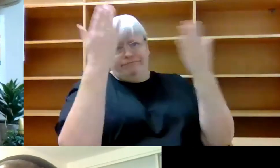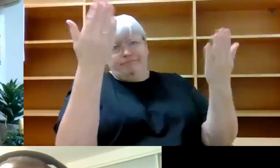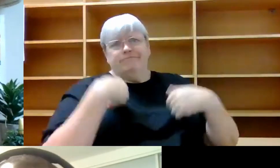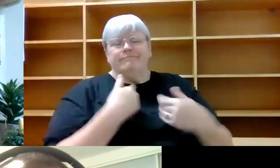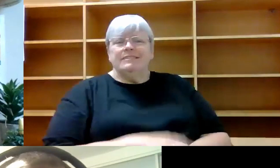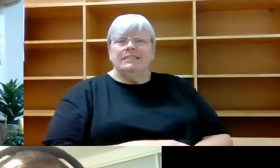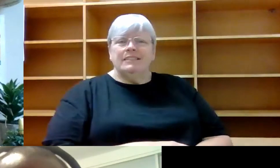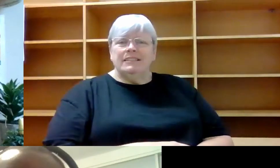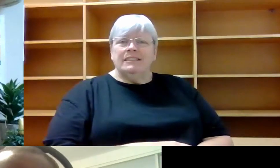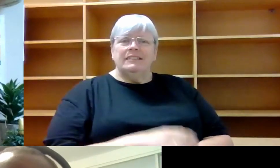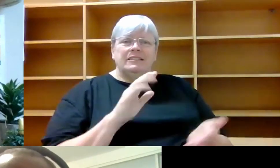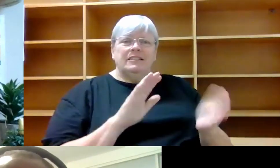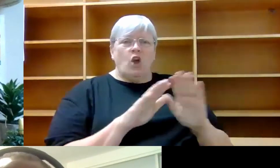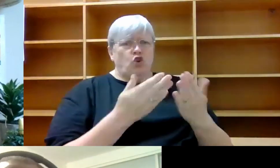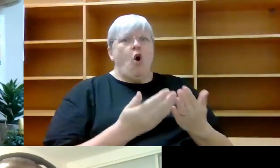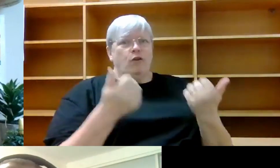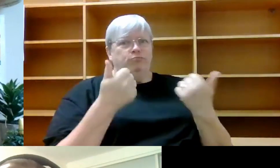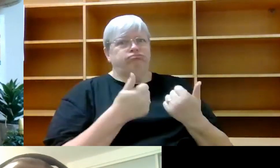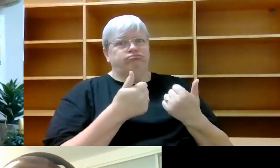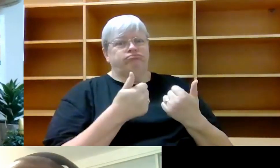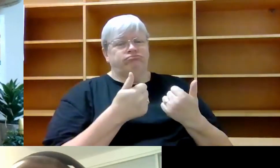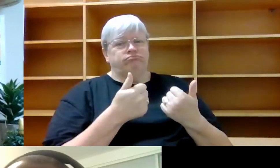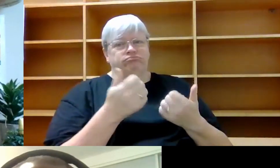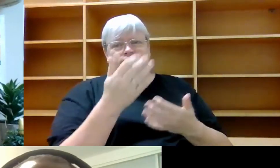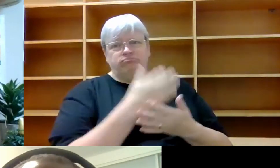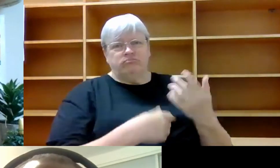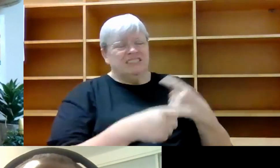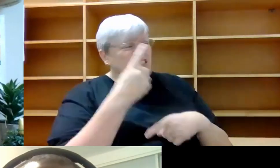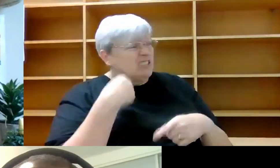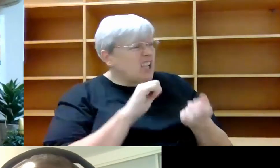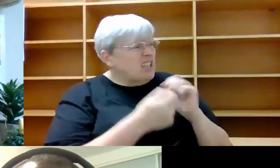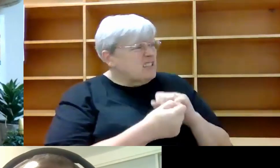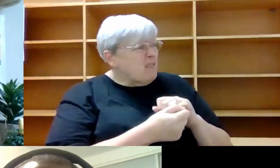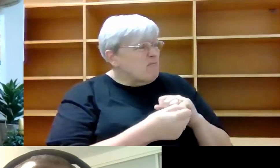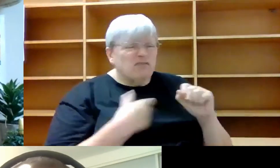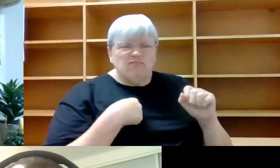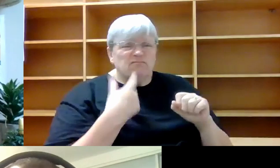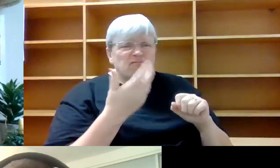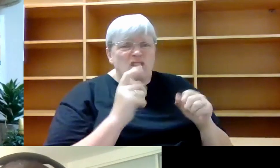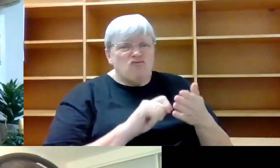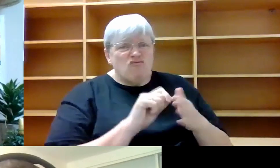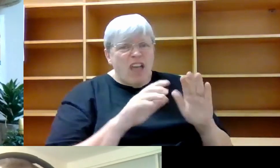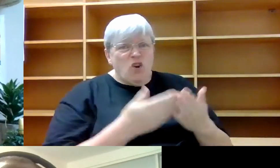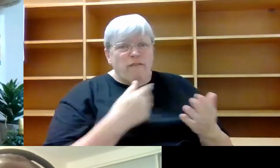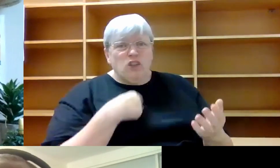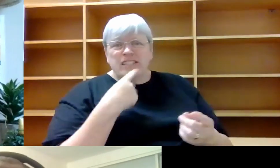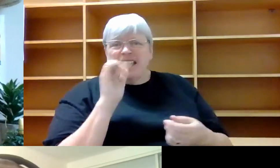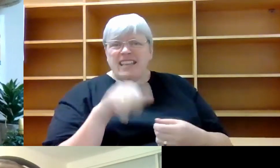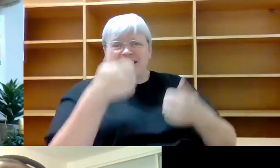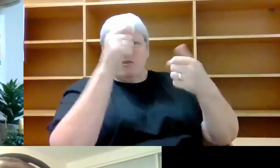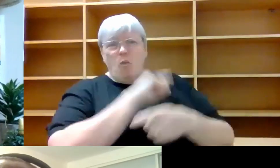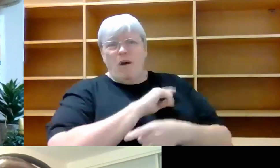Maybe if I can do it in novel form, that'd be great, wouldn't it? Maybe I could say to the examiner, can I just write a novel for my PhD? And if they say yes, then why